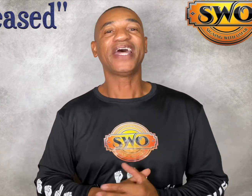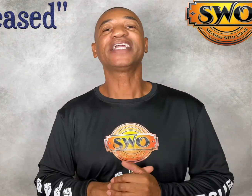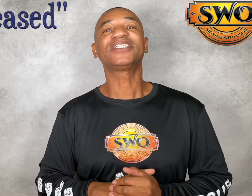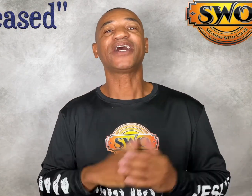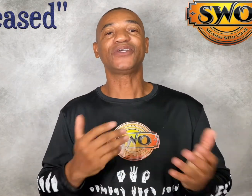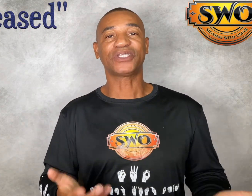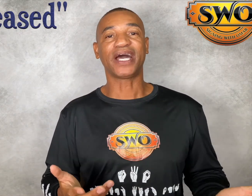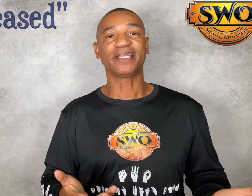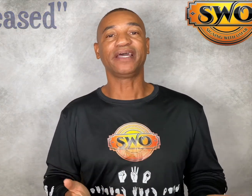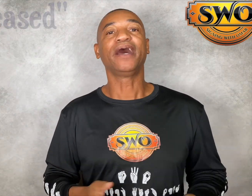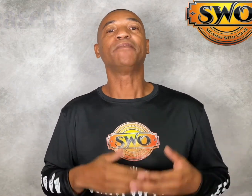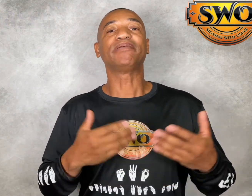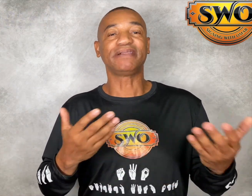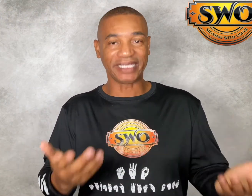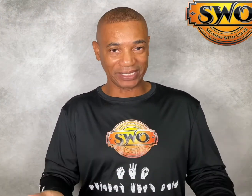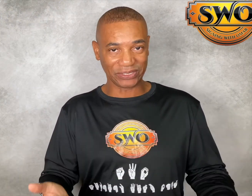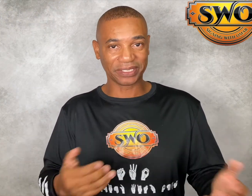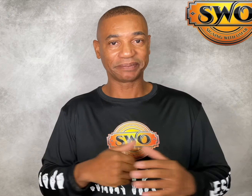is how you sign pleased.